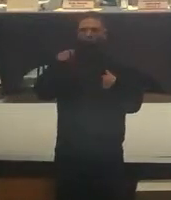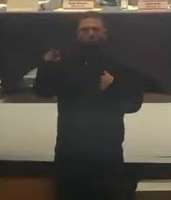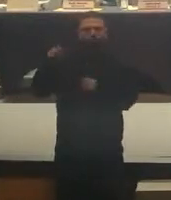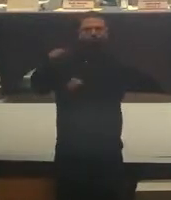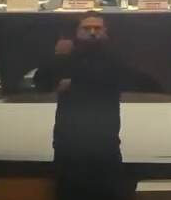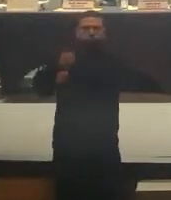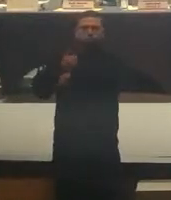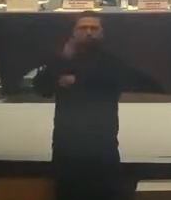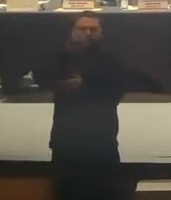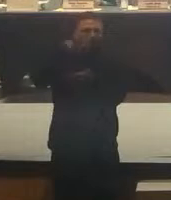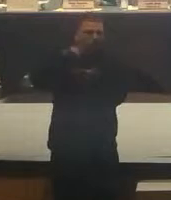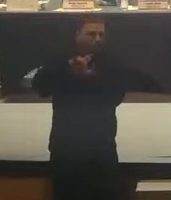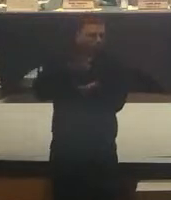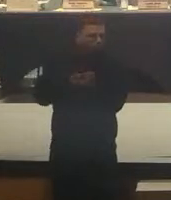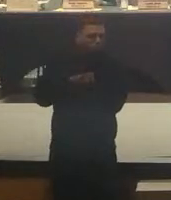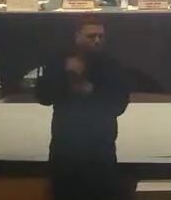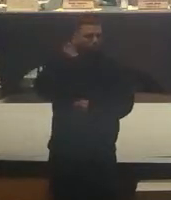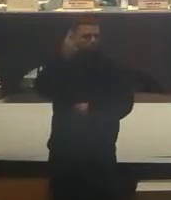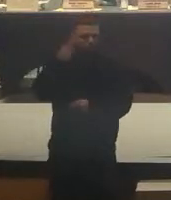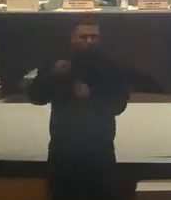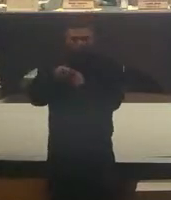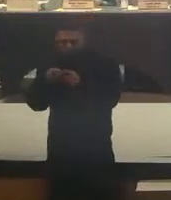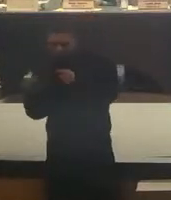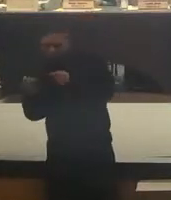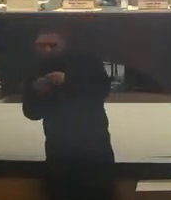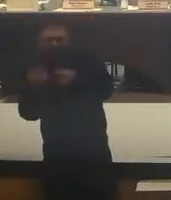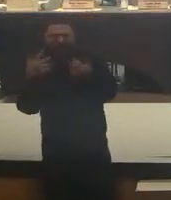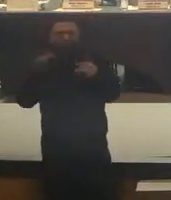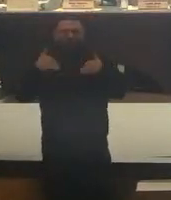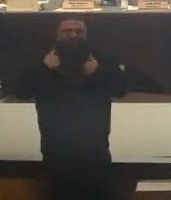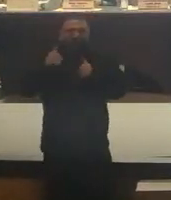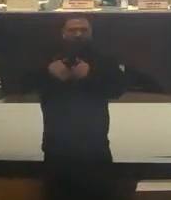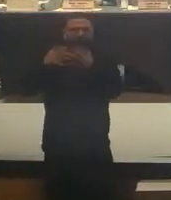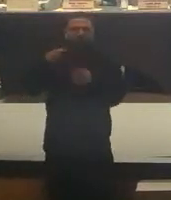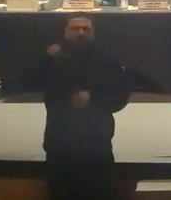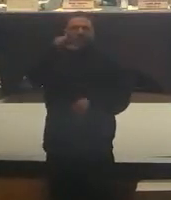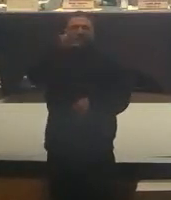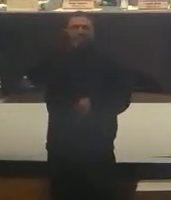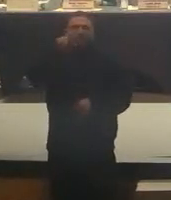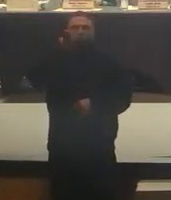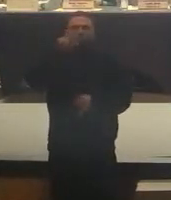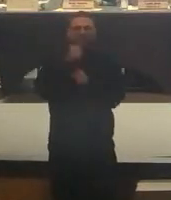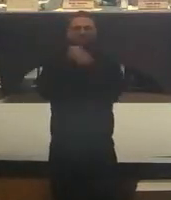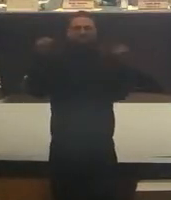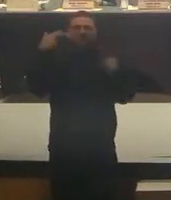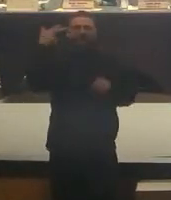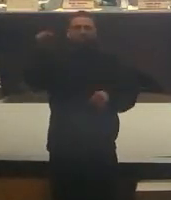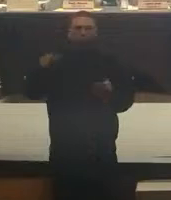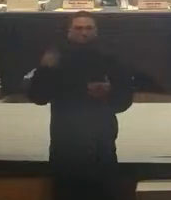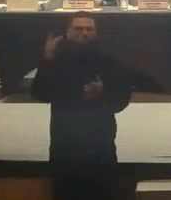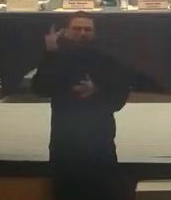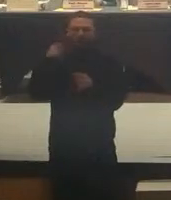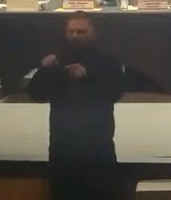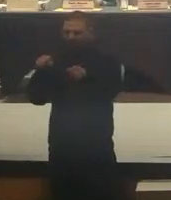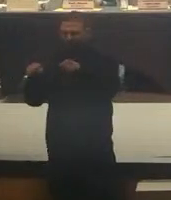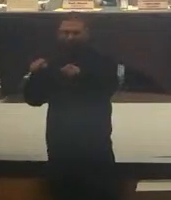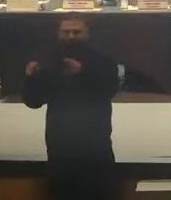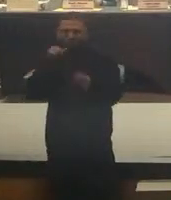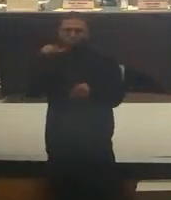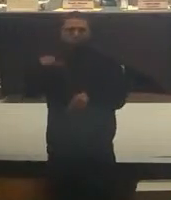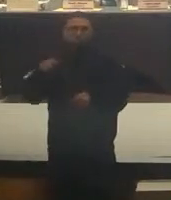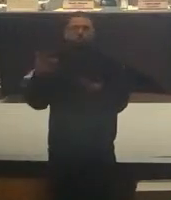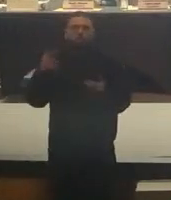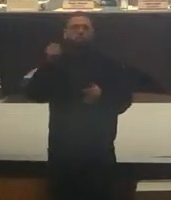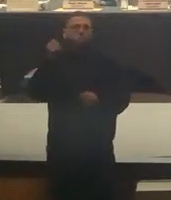because there's Liberty High School right around the corner. So I'm pleased here to ask you to please